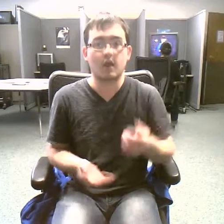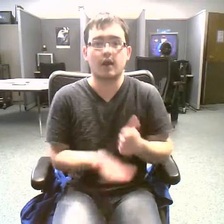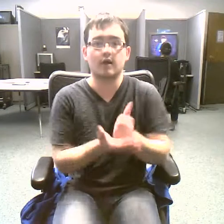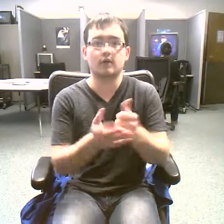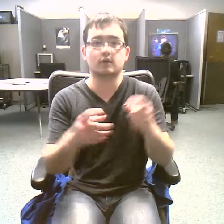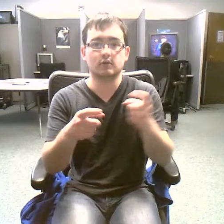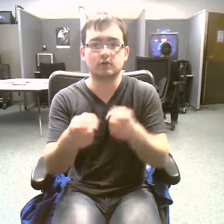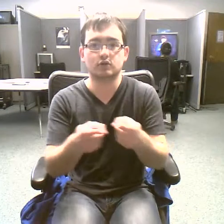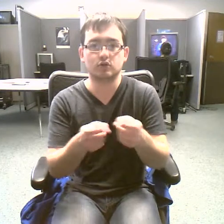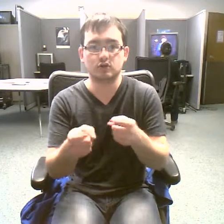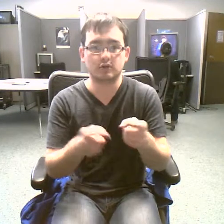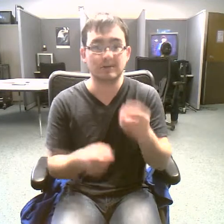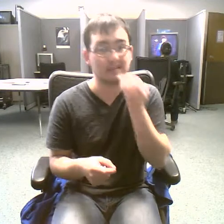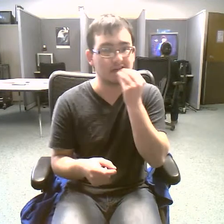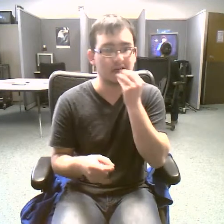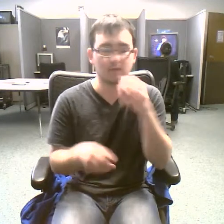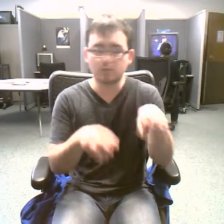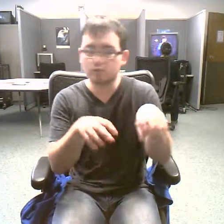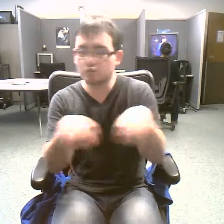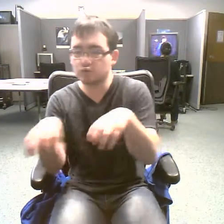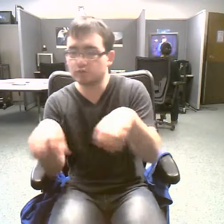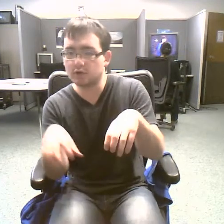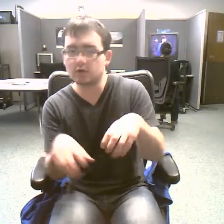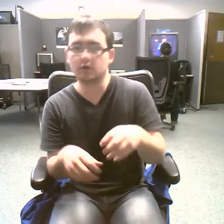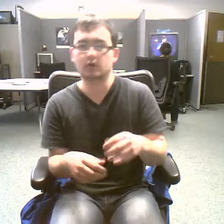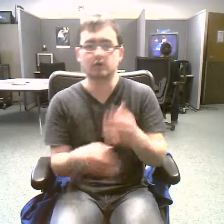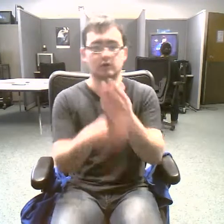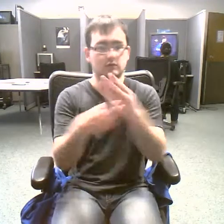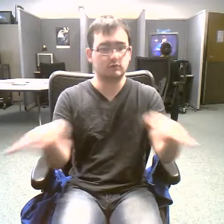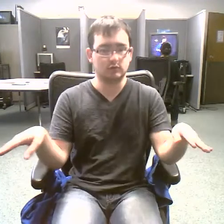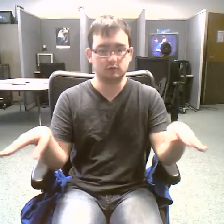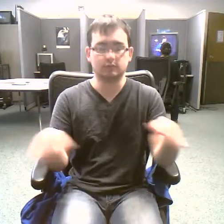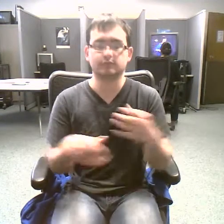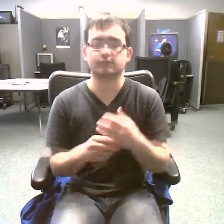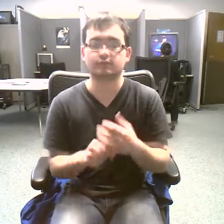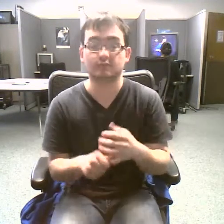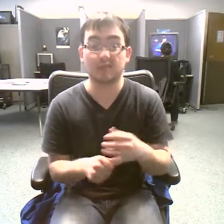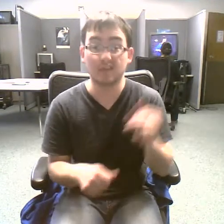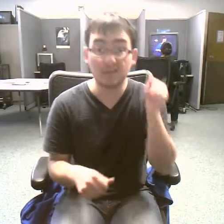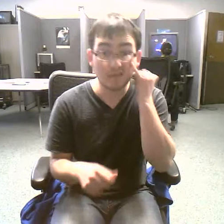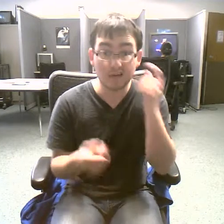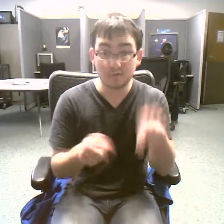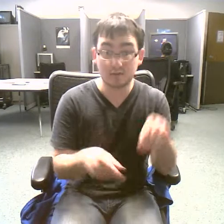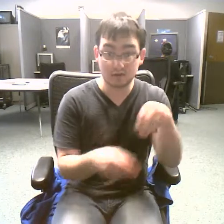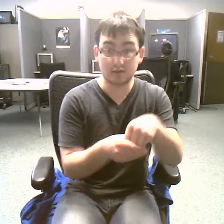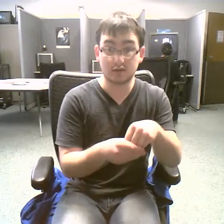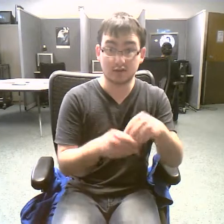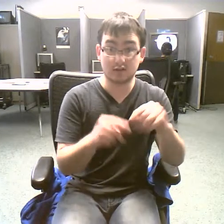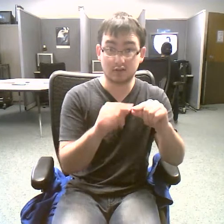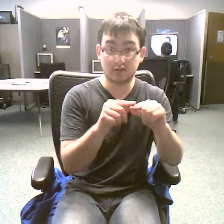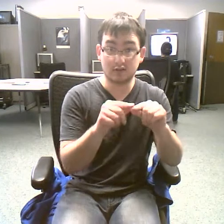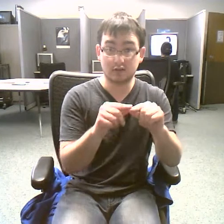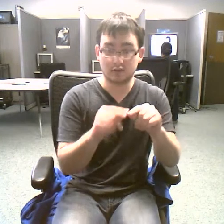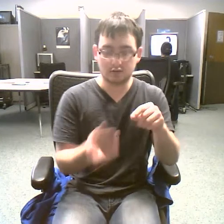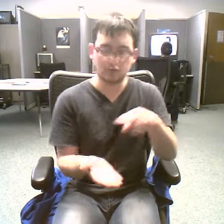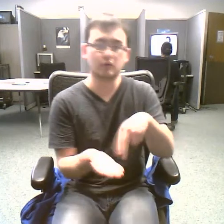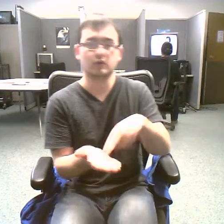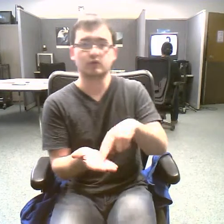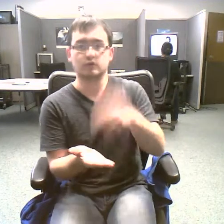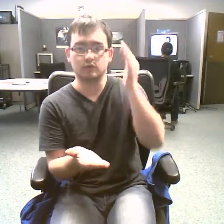reproduction. If it happens in a cell, chances are the nucleus knows about it. The nucleus is not